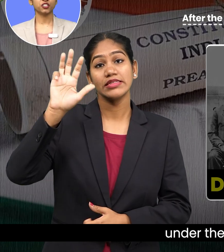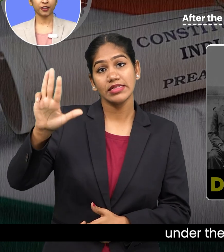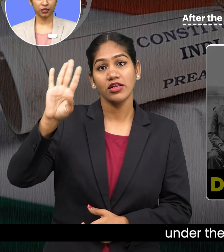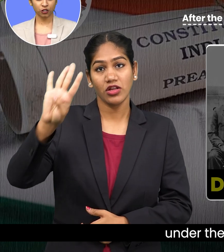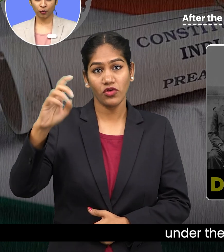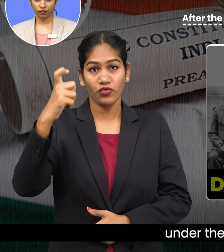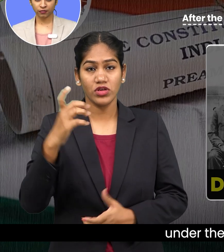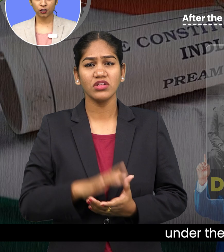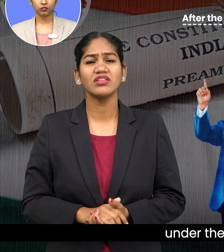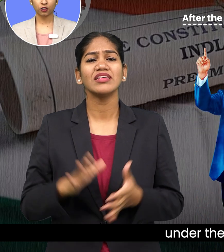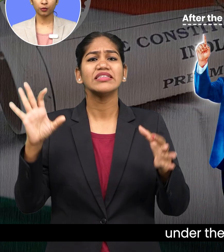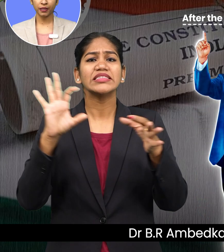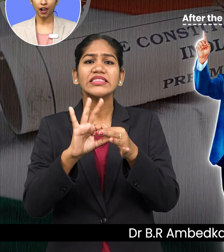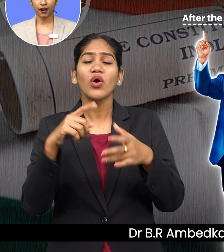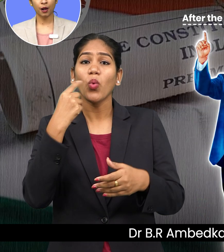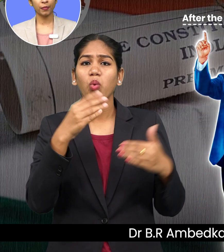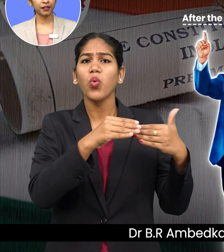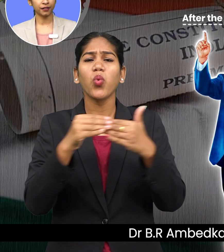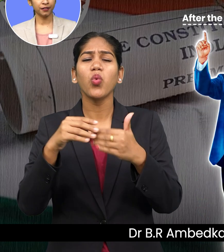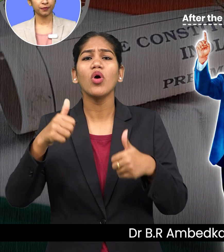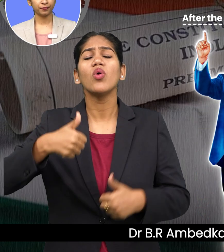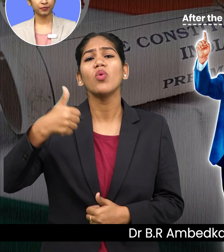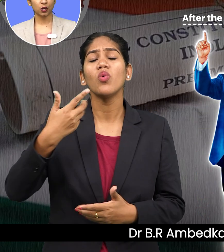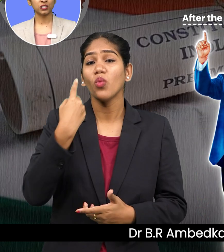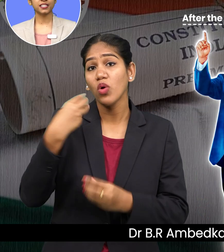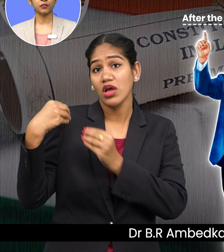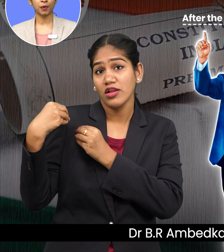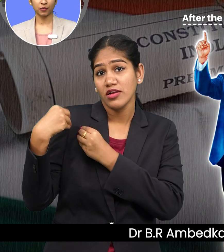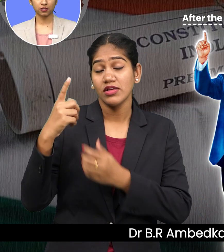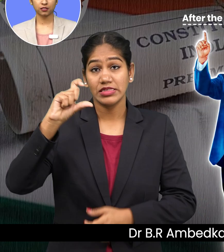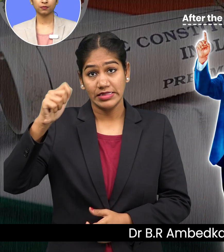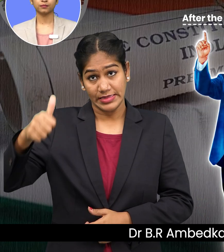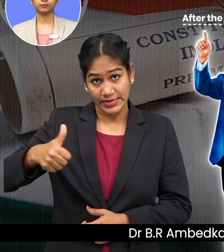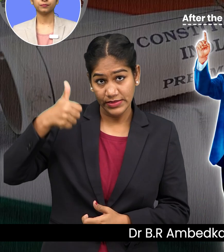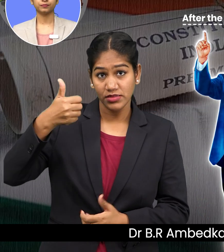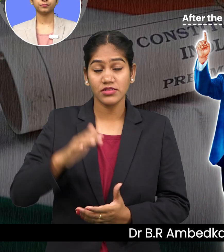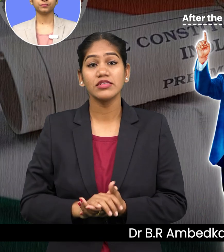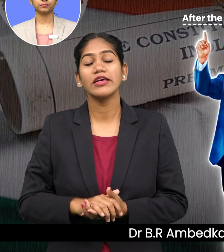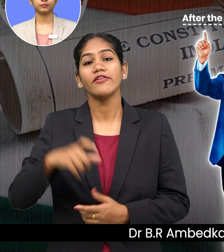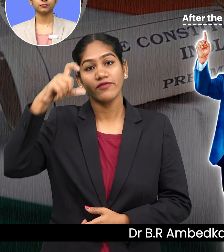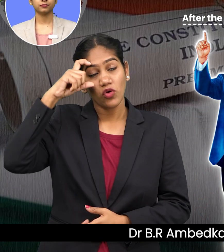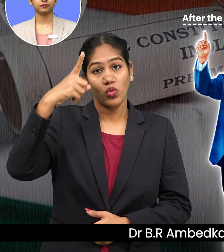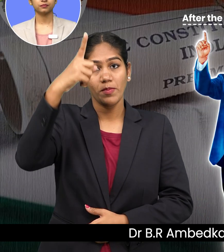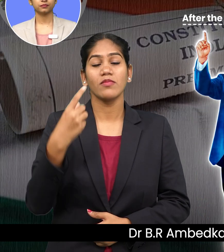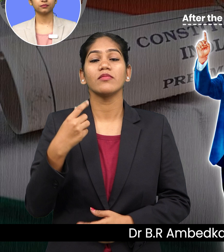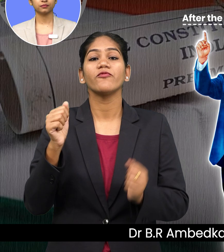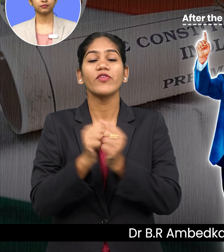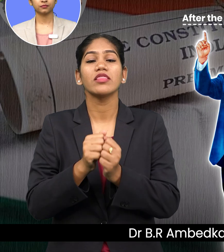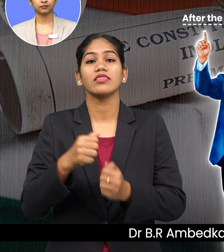under the chairmanship of Dr. B.R. Ambedkar with 7 members.